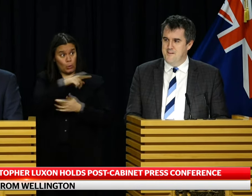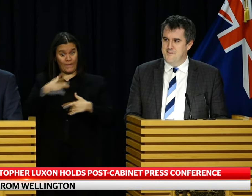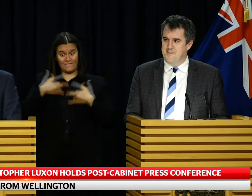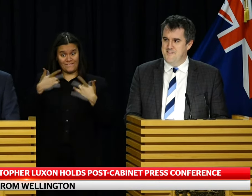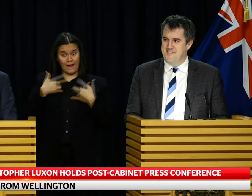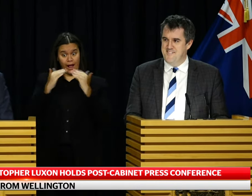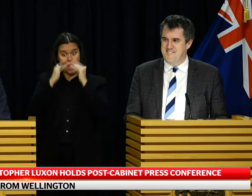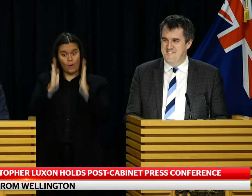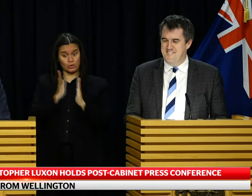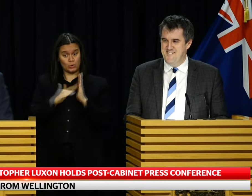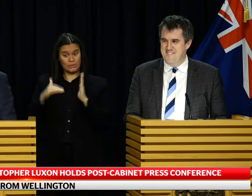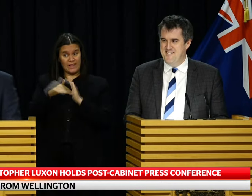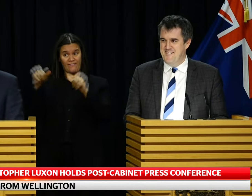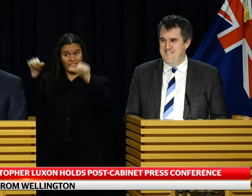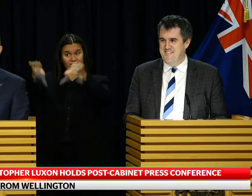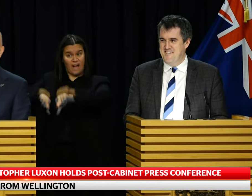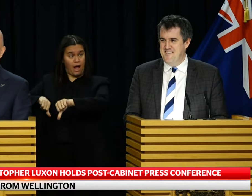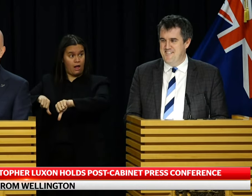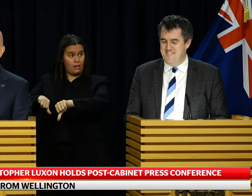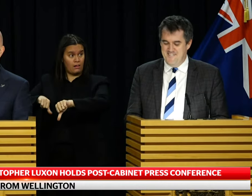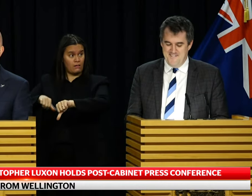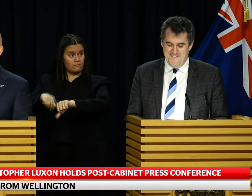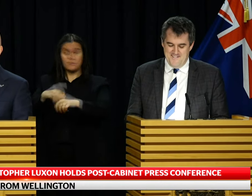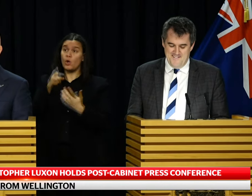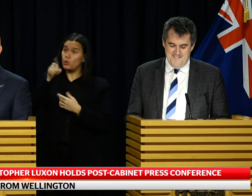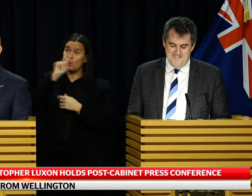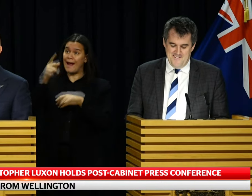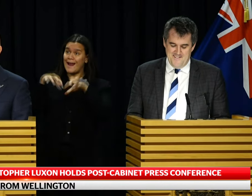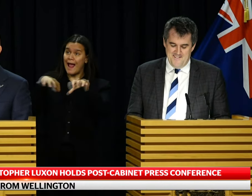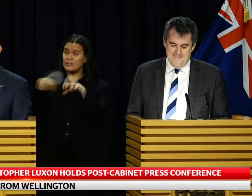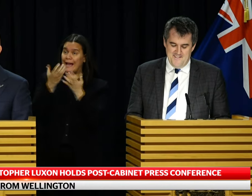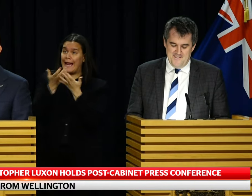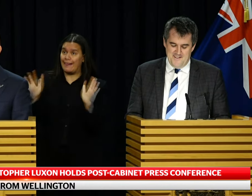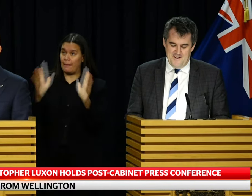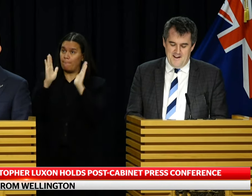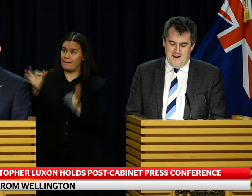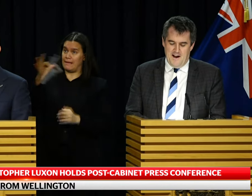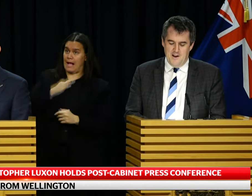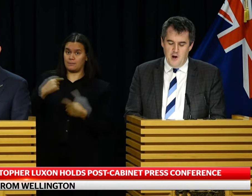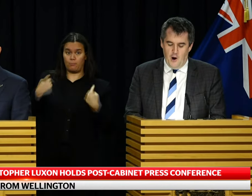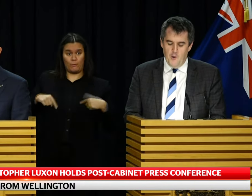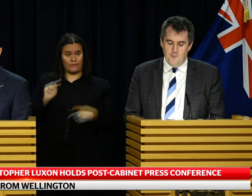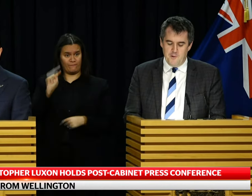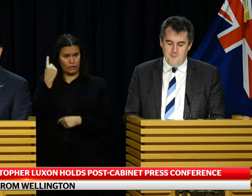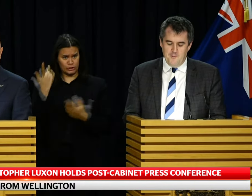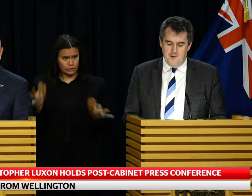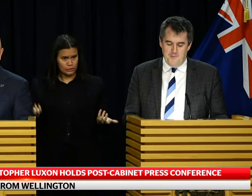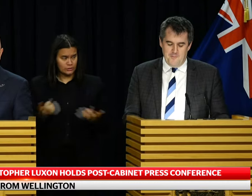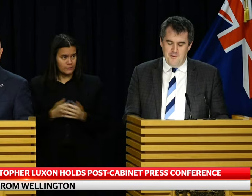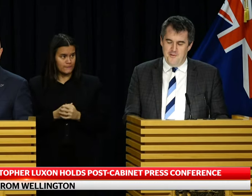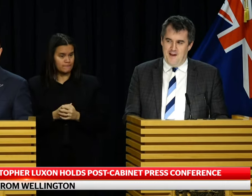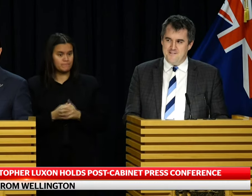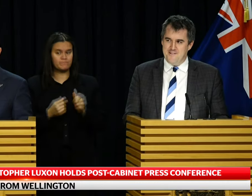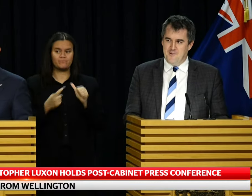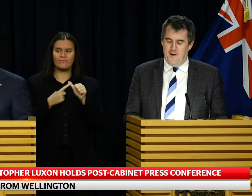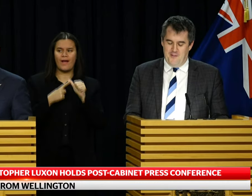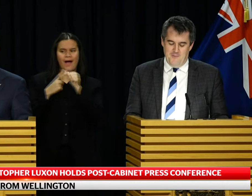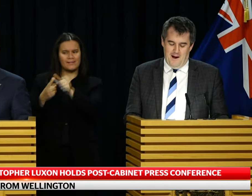being told that you cannot do anything without the minister's permission now? No, I wouldn't